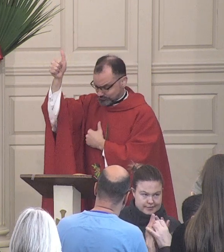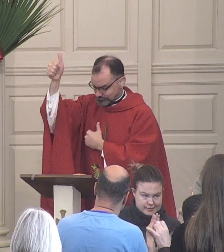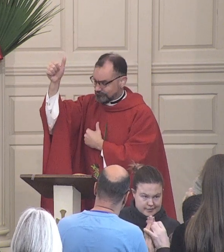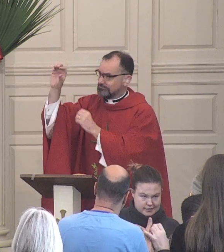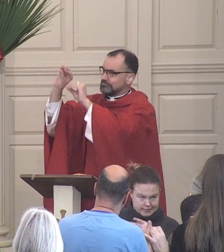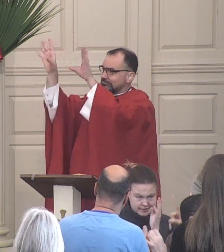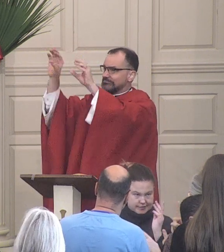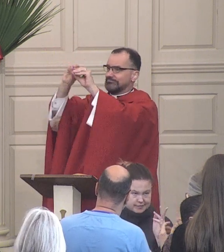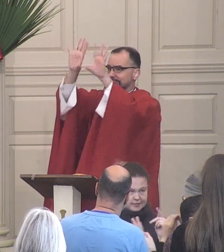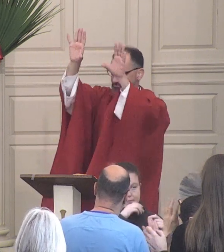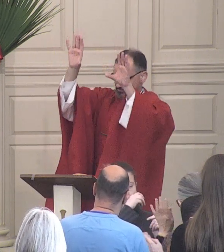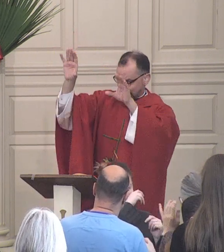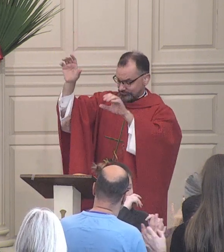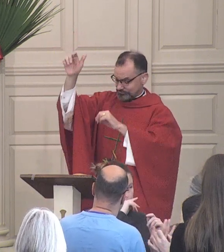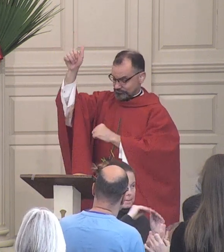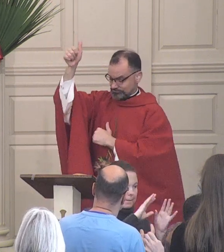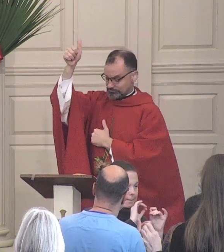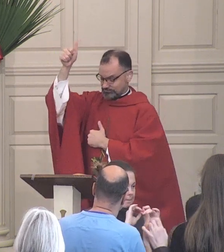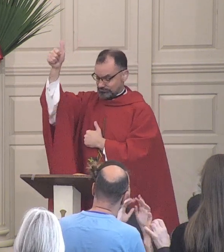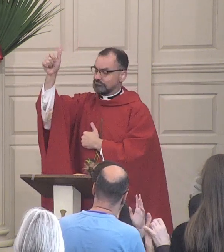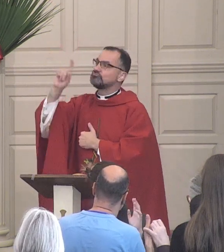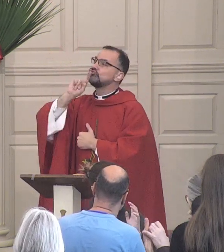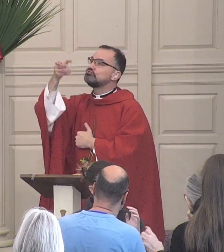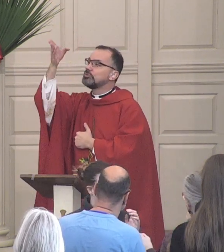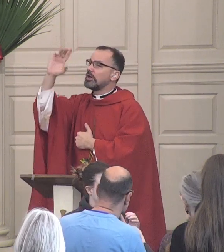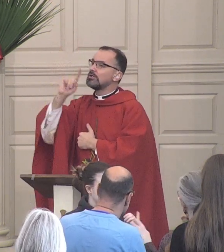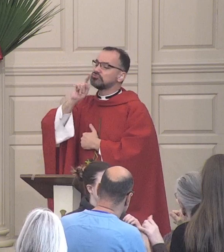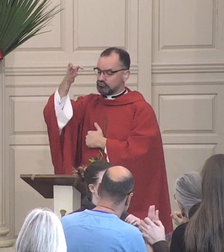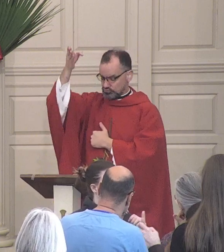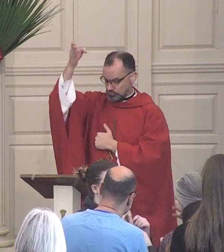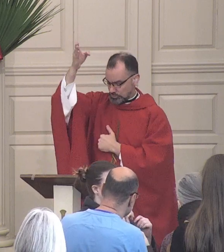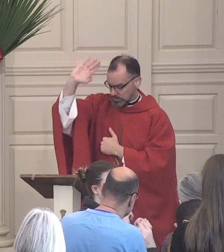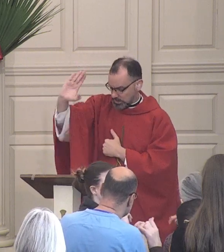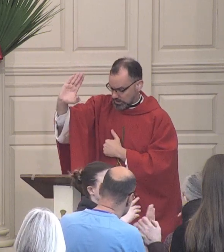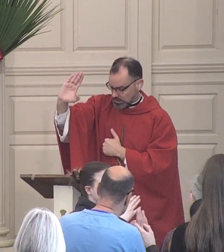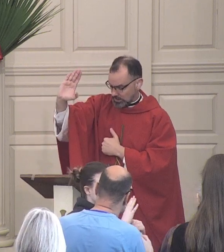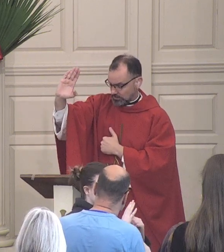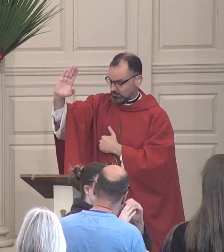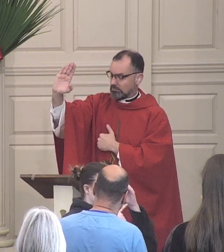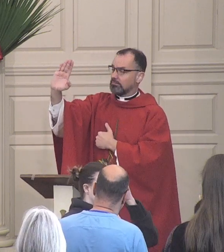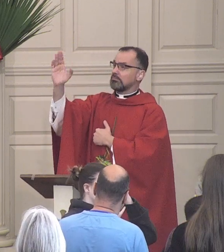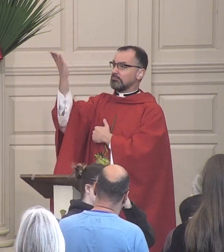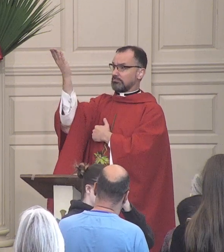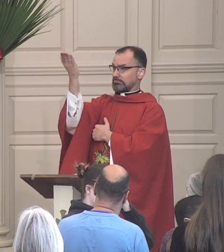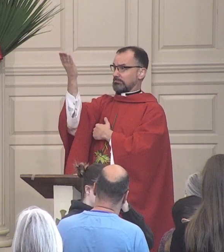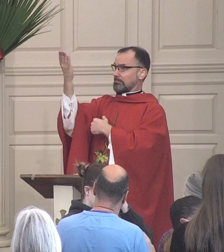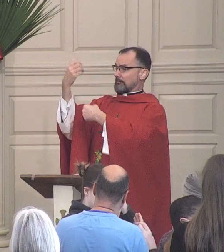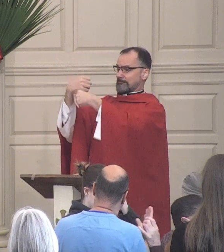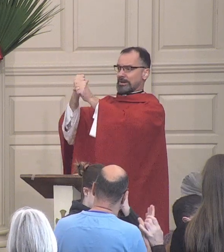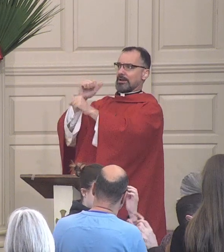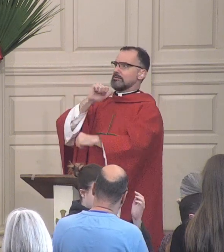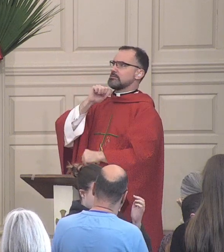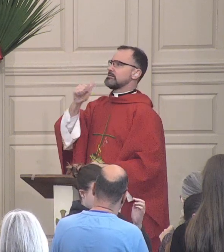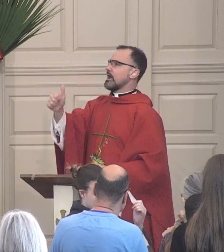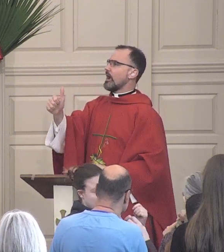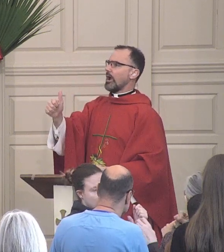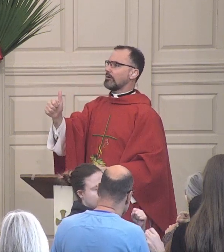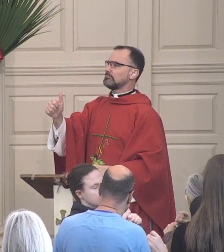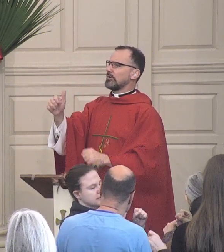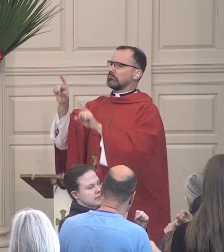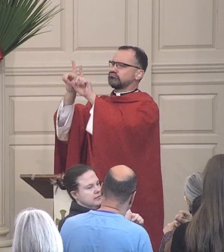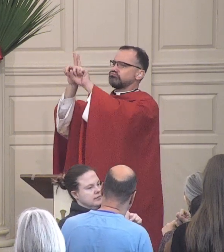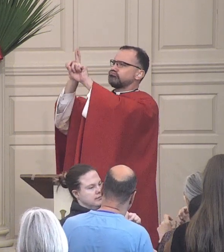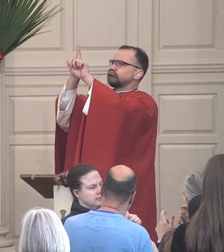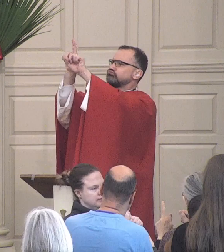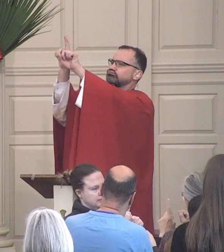made, consubstantial with the Father. Through him all things were made. For us men and for our salvation,